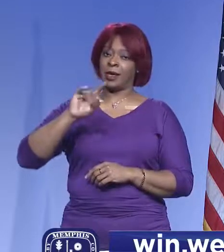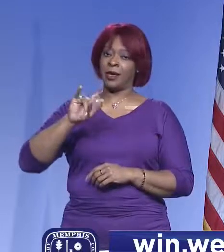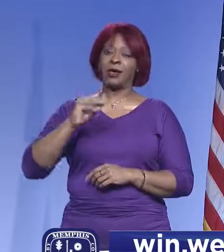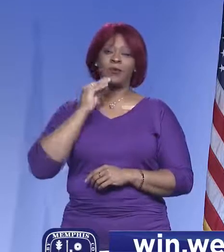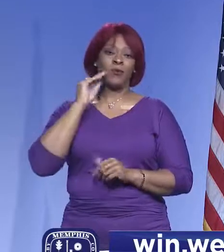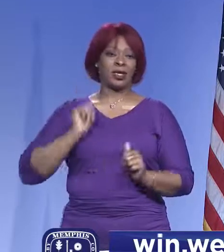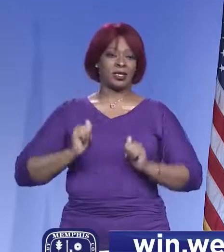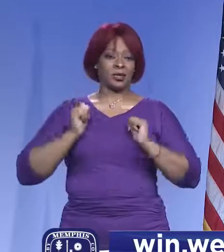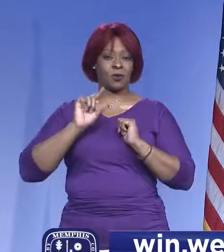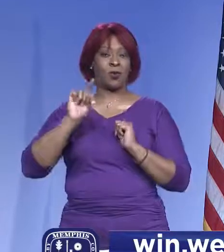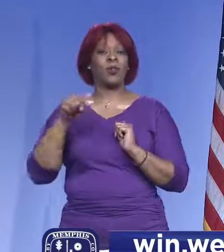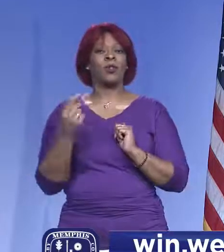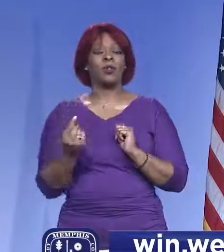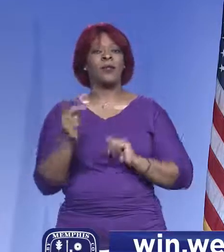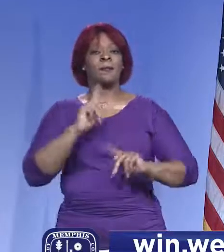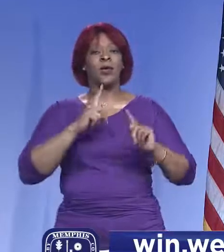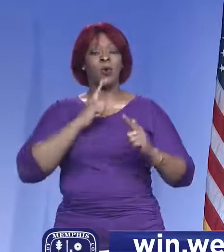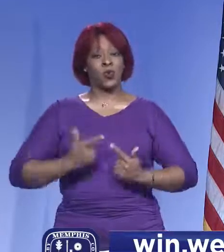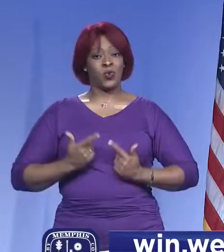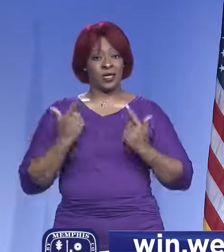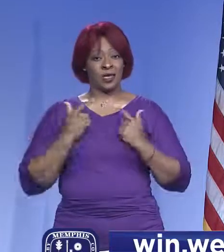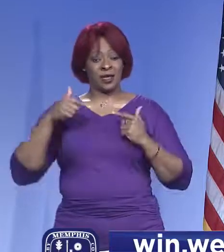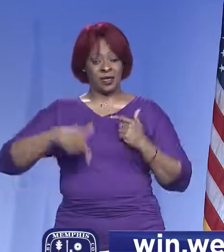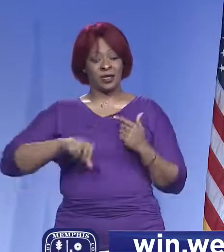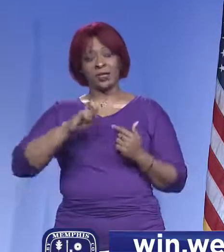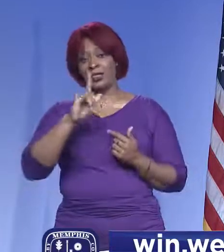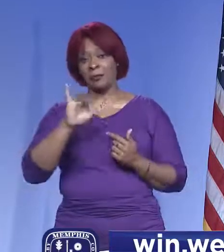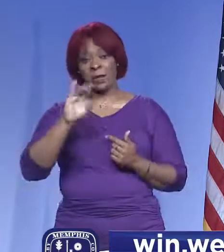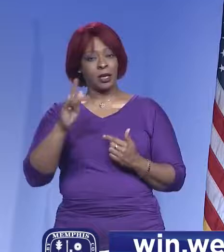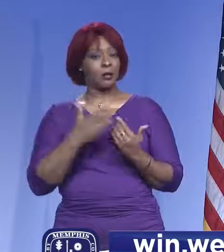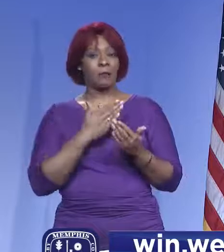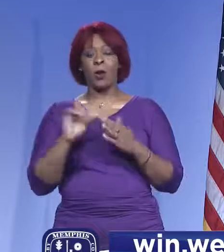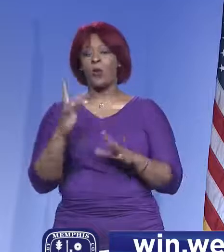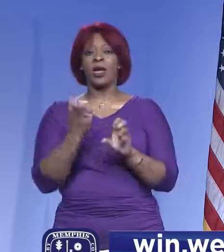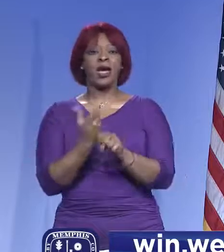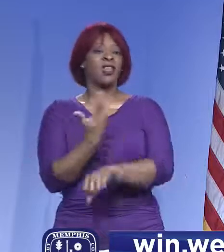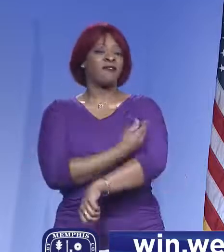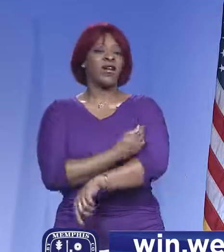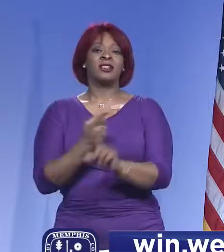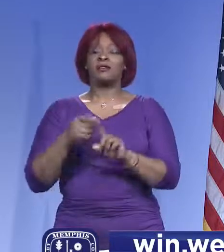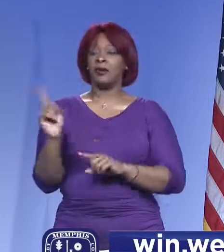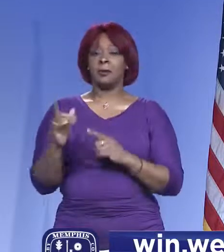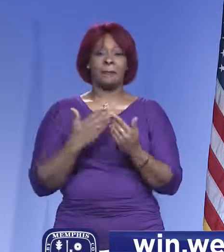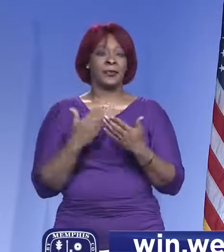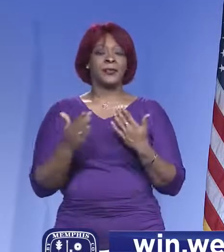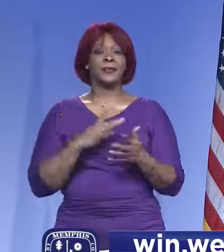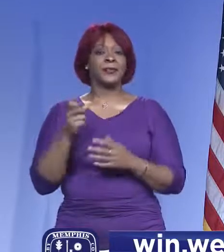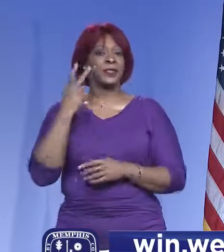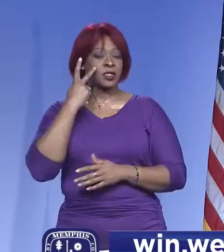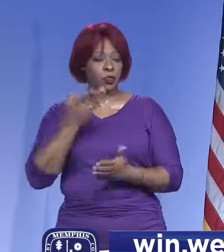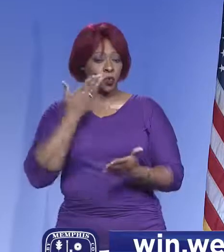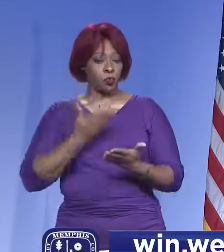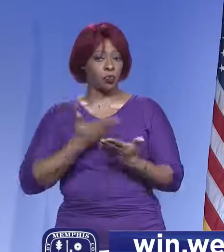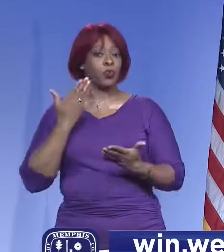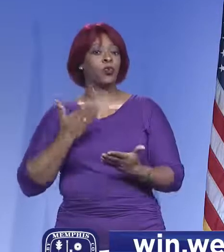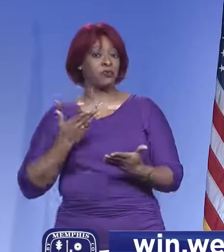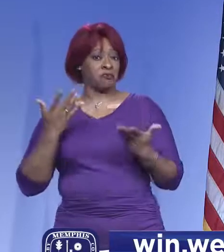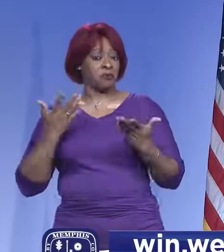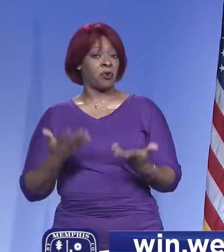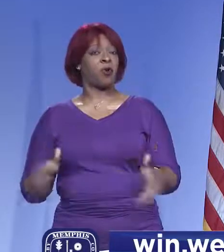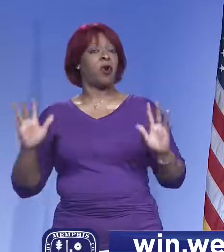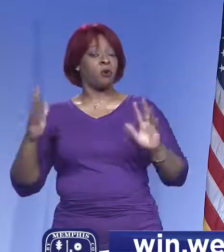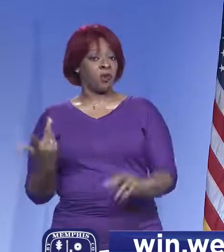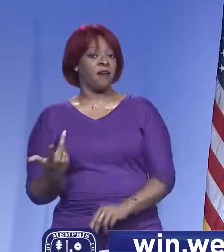and that is people who reside in Shelby County. It doesn't matter where you got your vaccine, but we need to see that you have